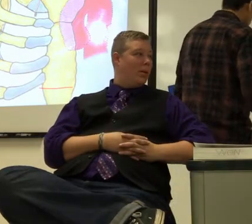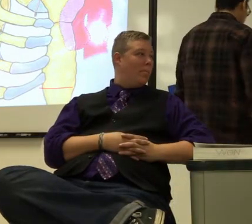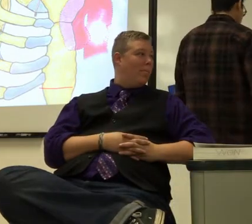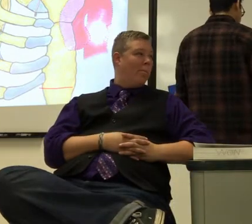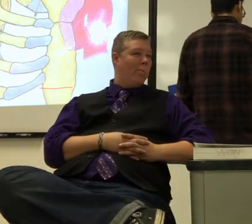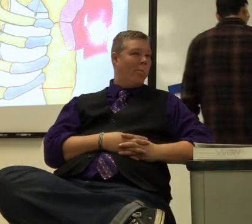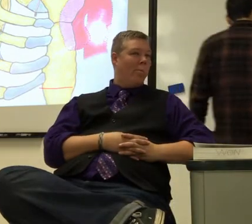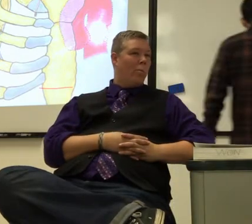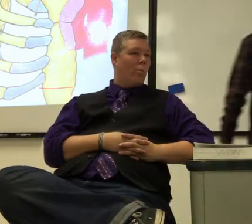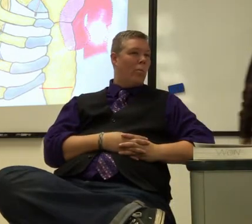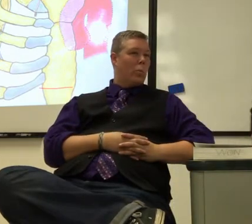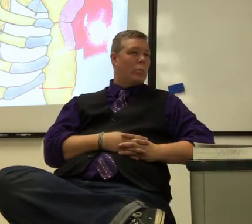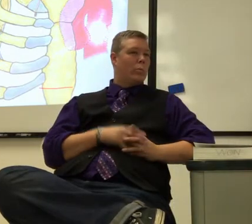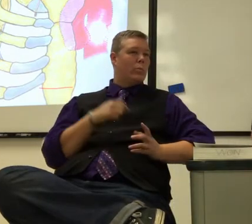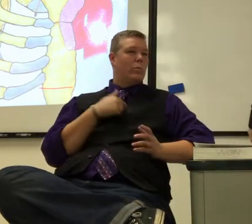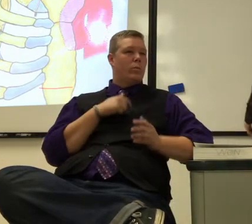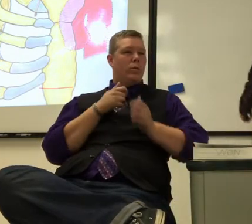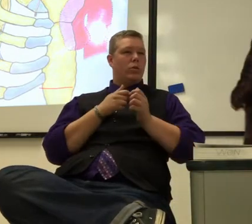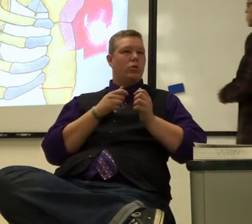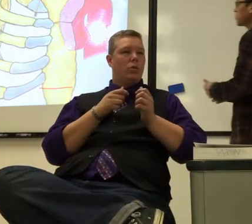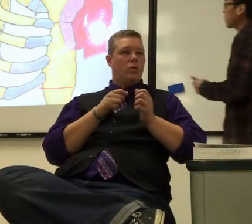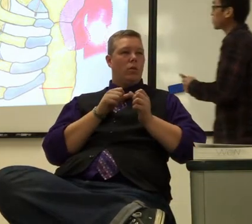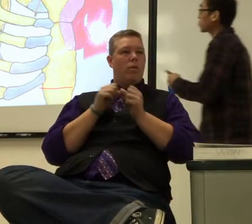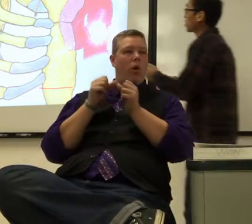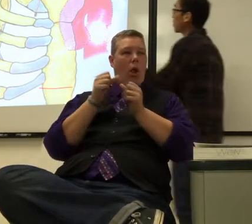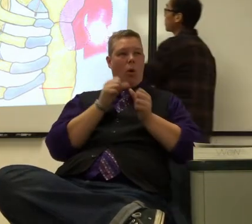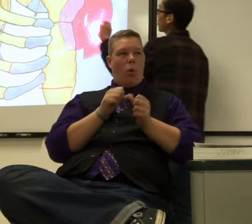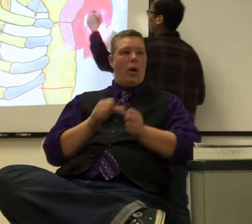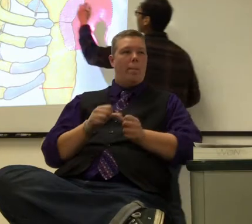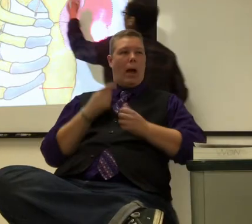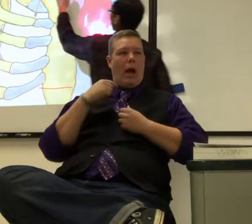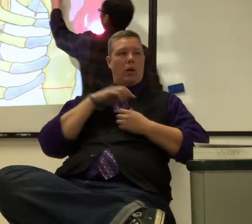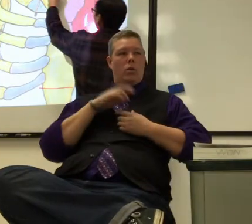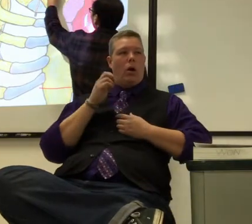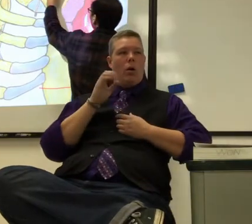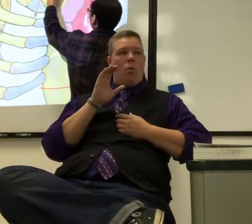So let's follow it back all the way to the brachial cephalic trunk right here.